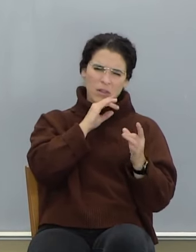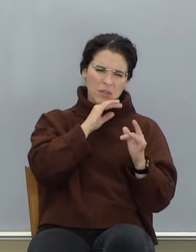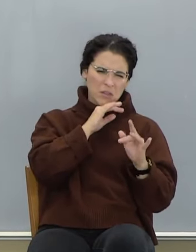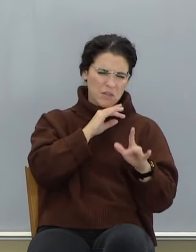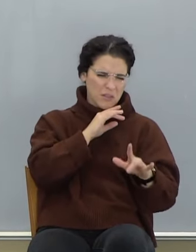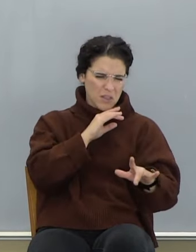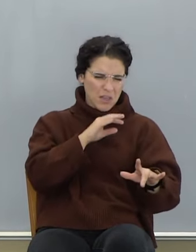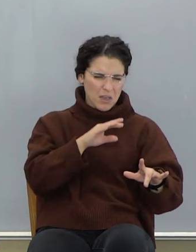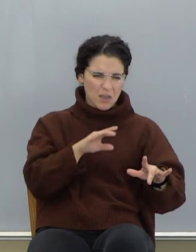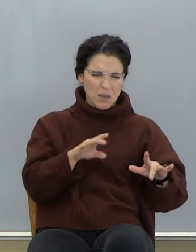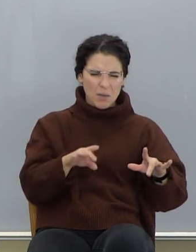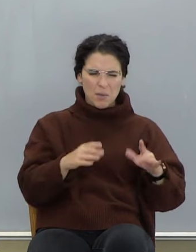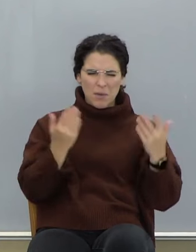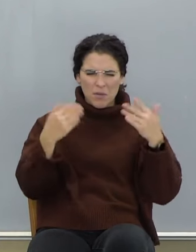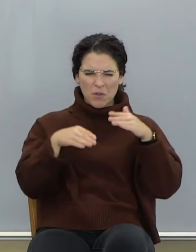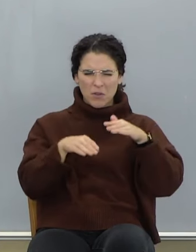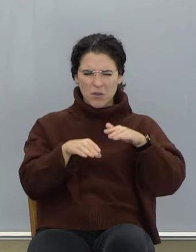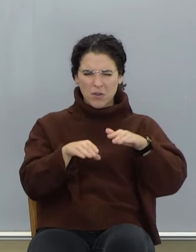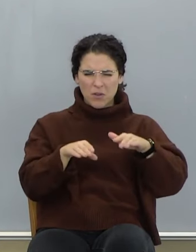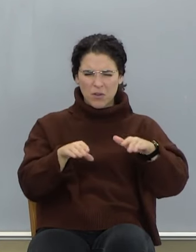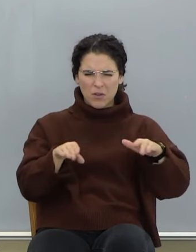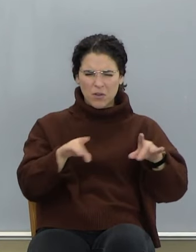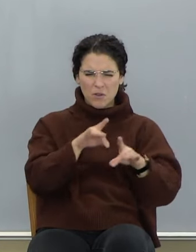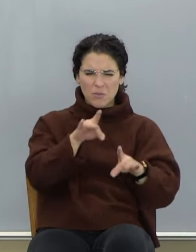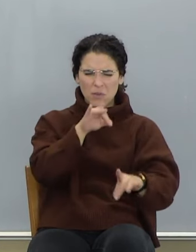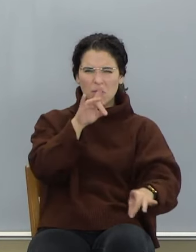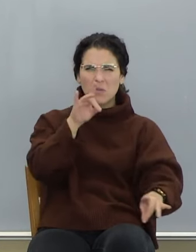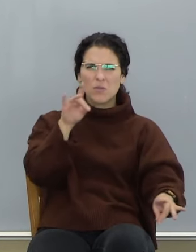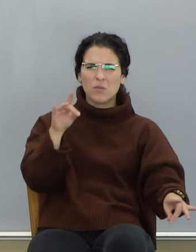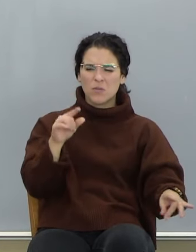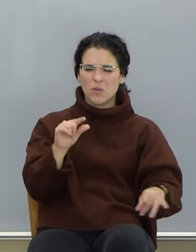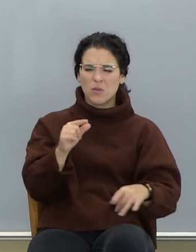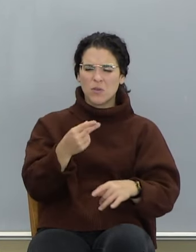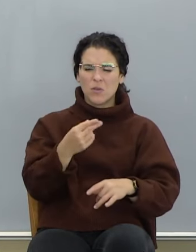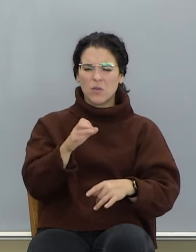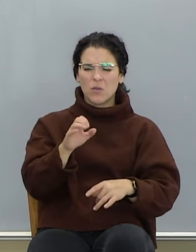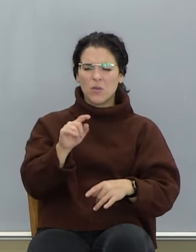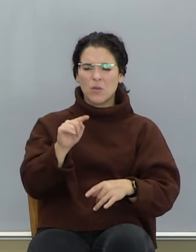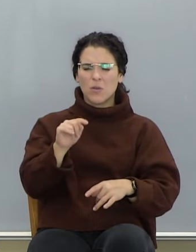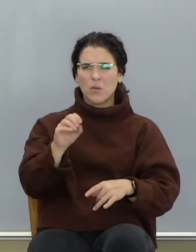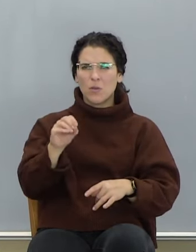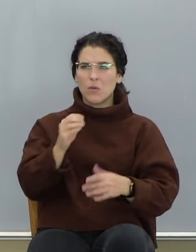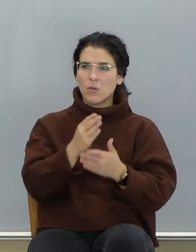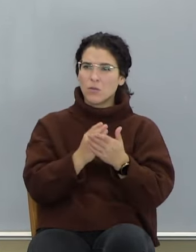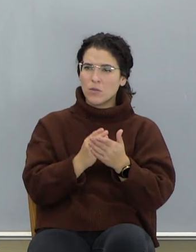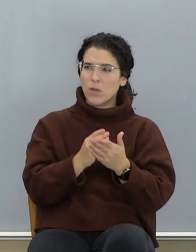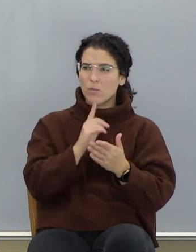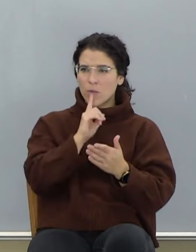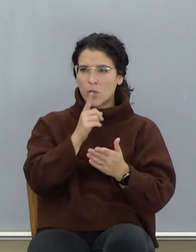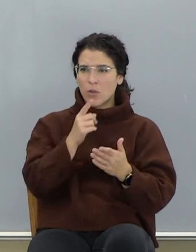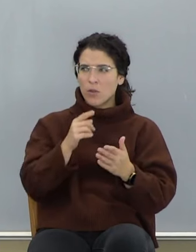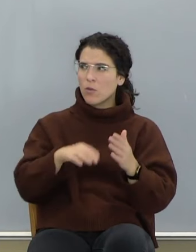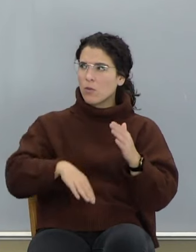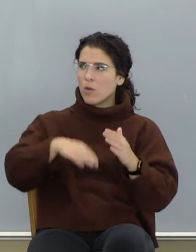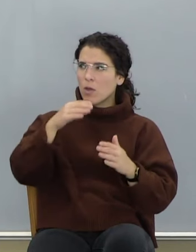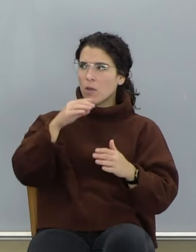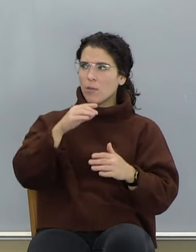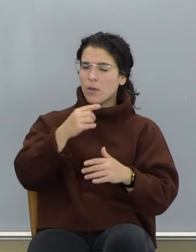of spiritual. We live in a spiritual ghetto. Now, some grew up in literal ghettos, and I don't